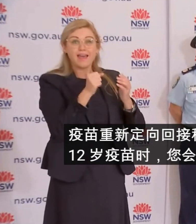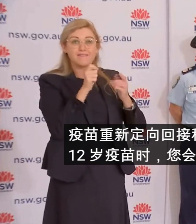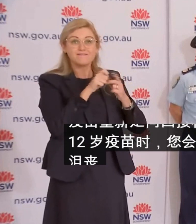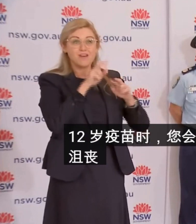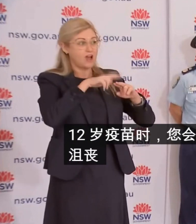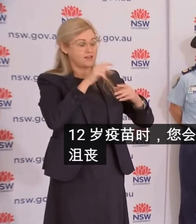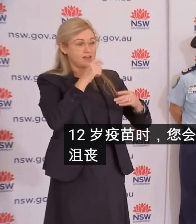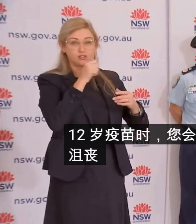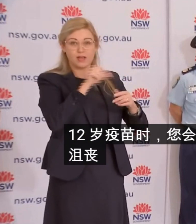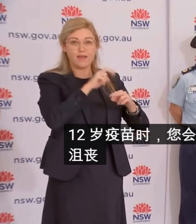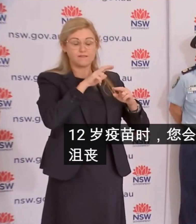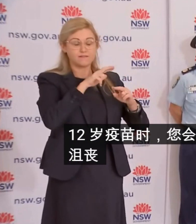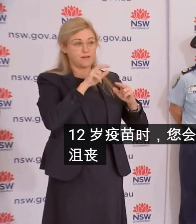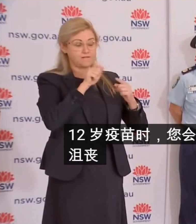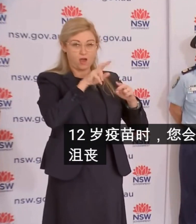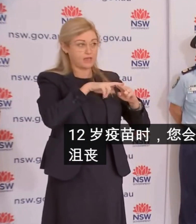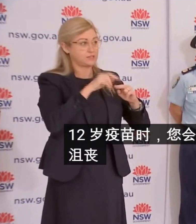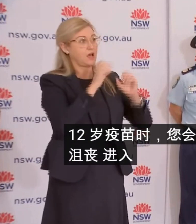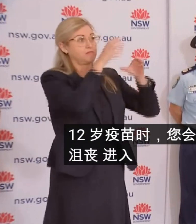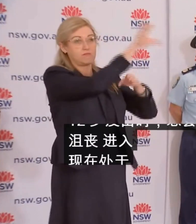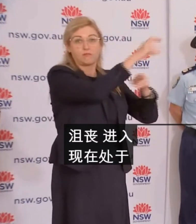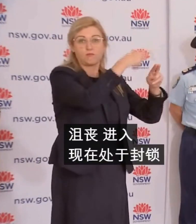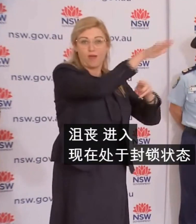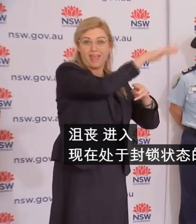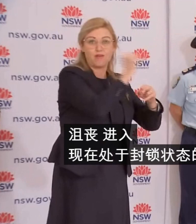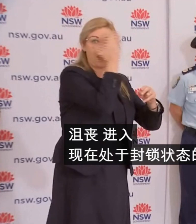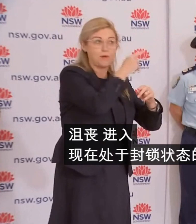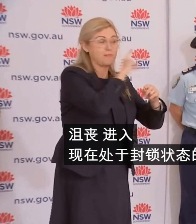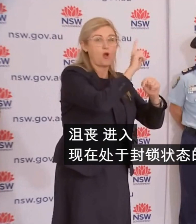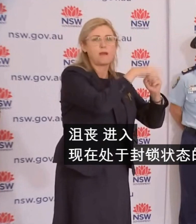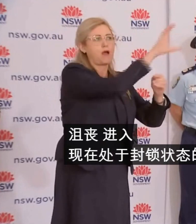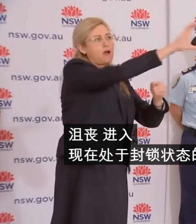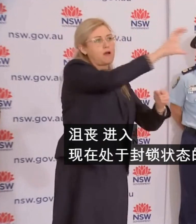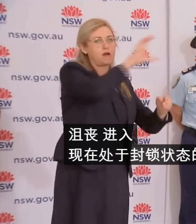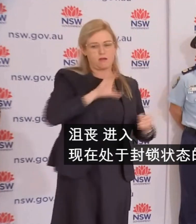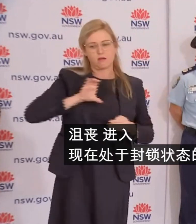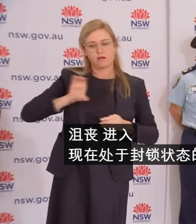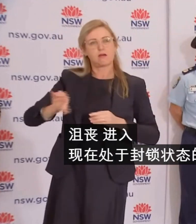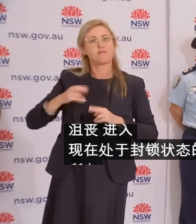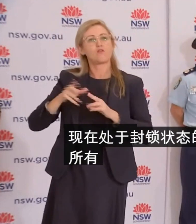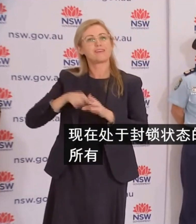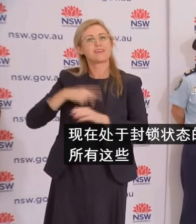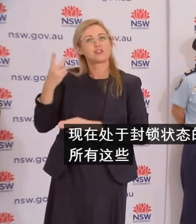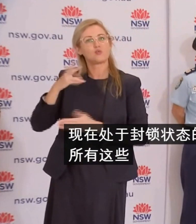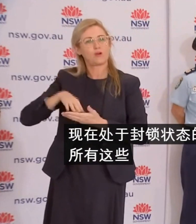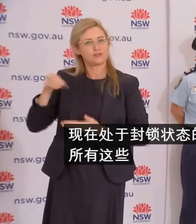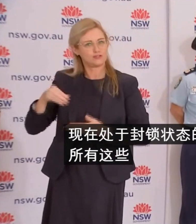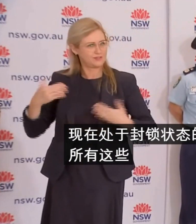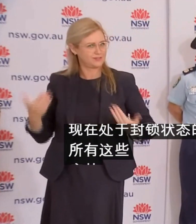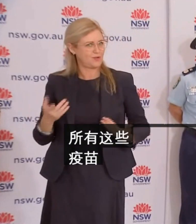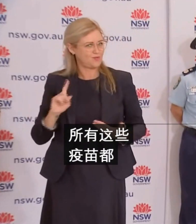to rush supply back into these areas that are now under lockdown? As we said, all of